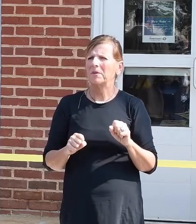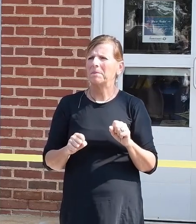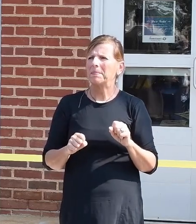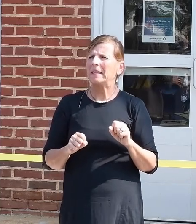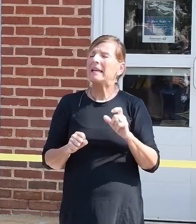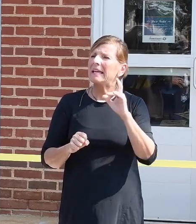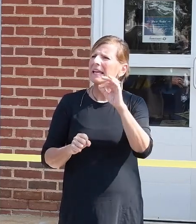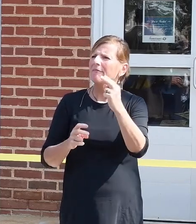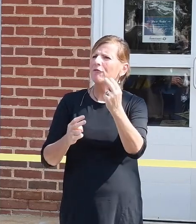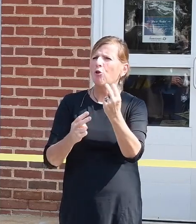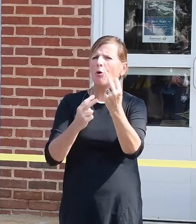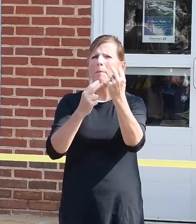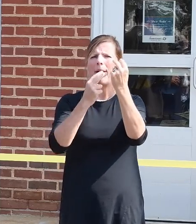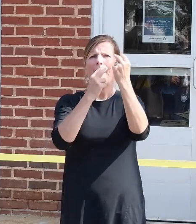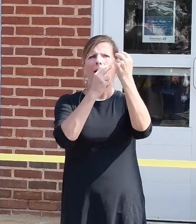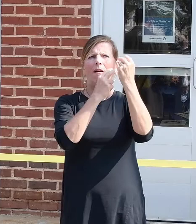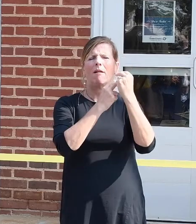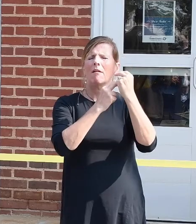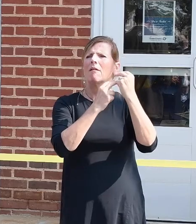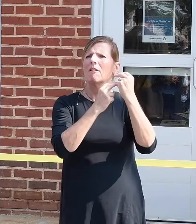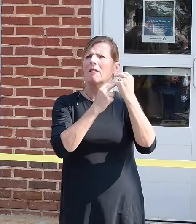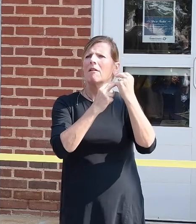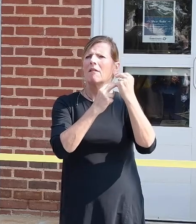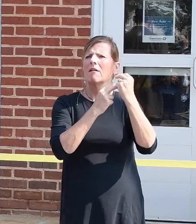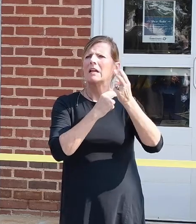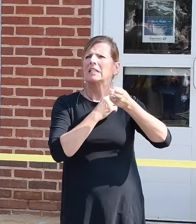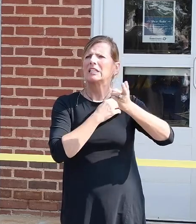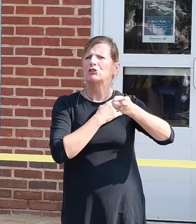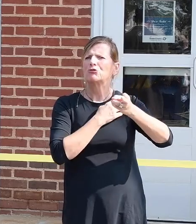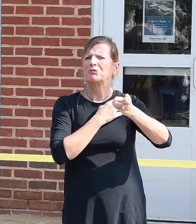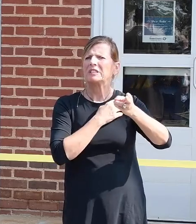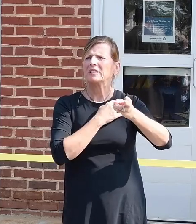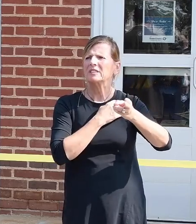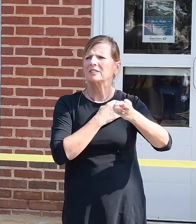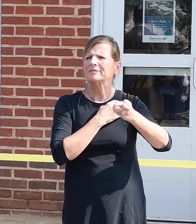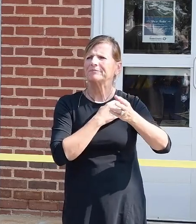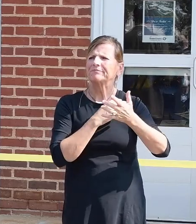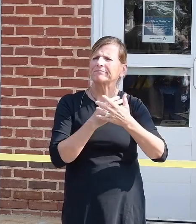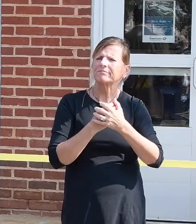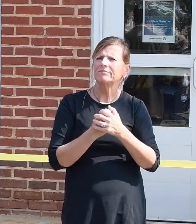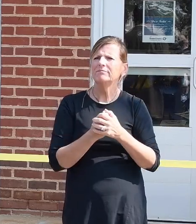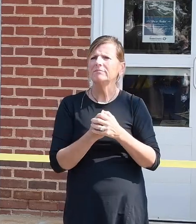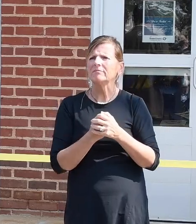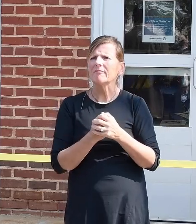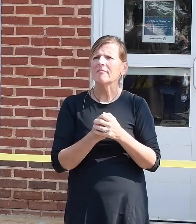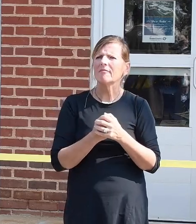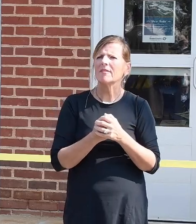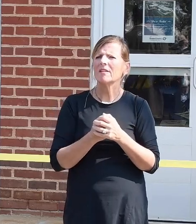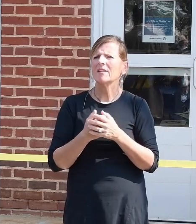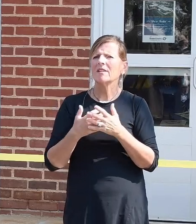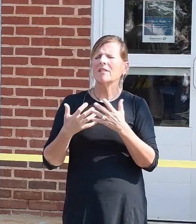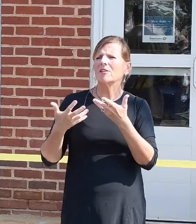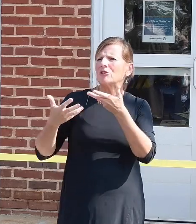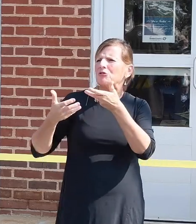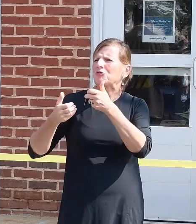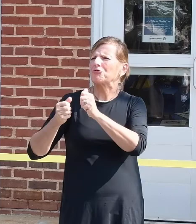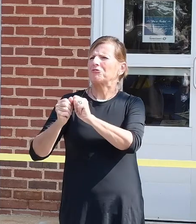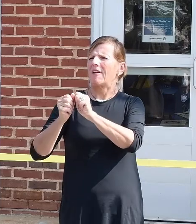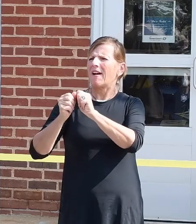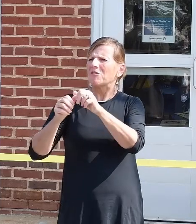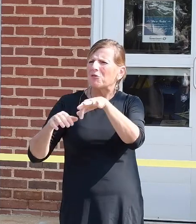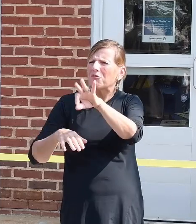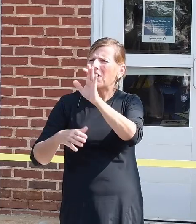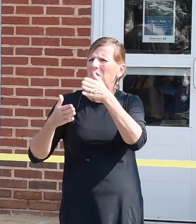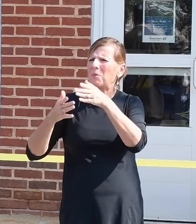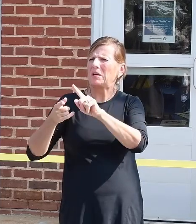You look back over your history, you try to find the ways to properly reinterpret